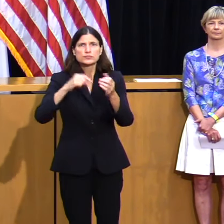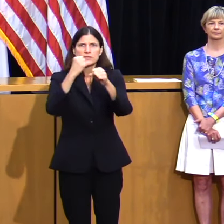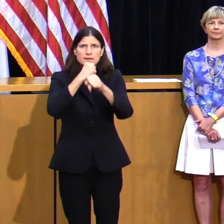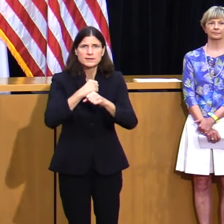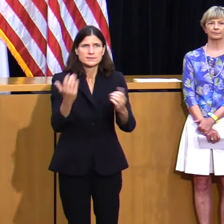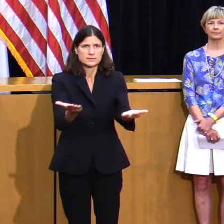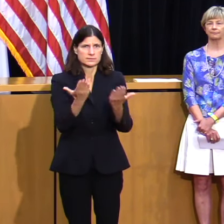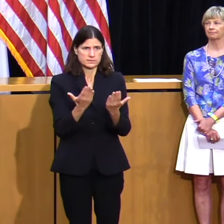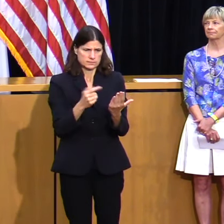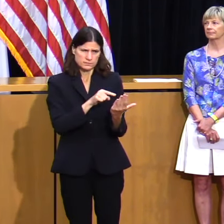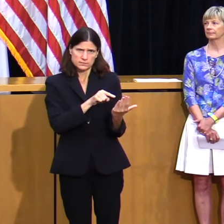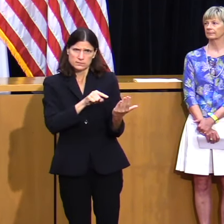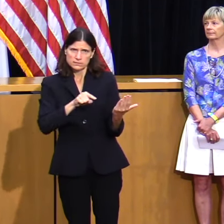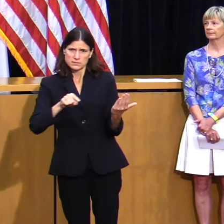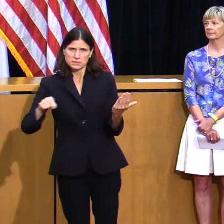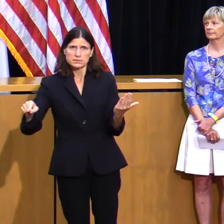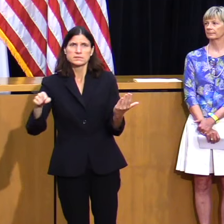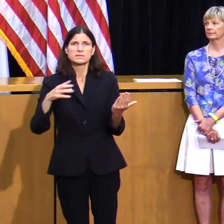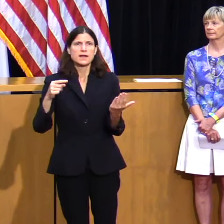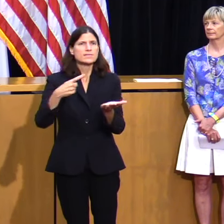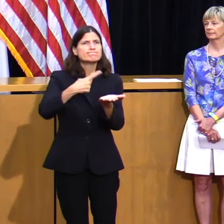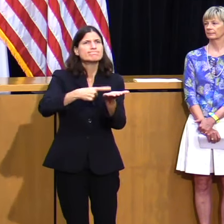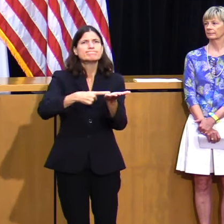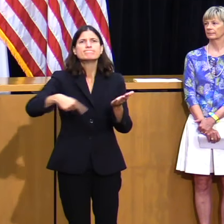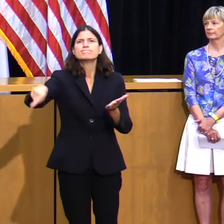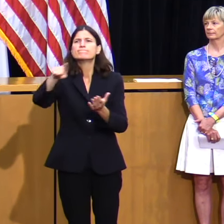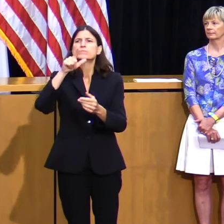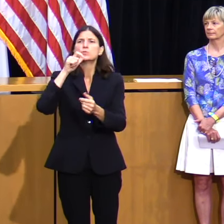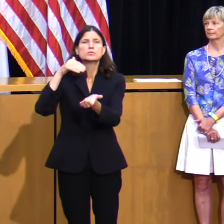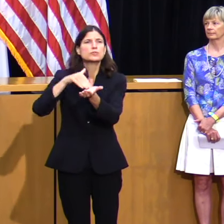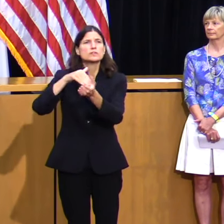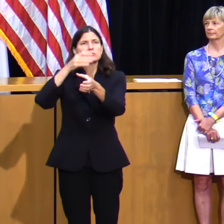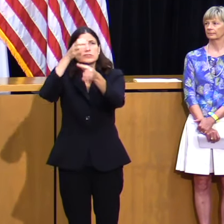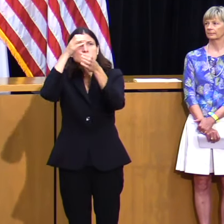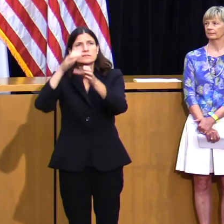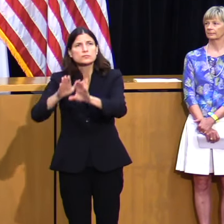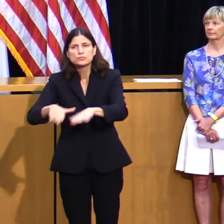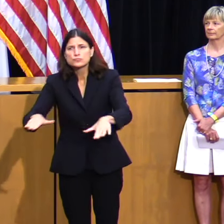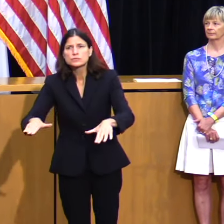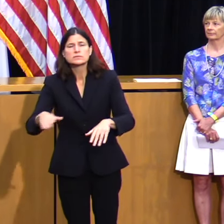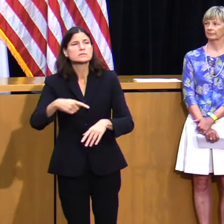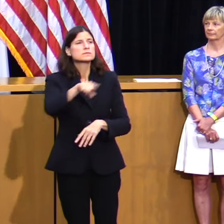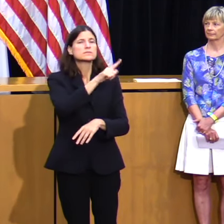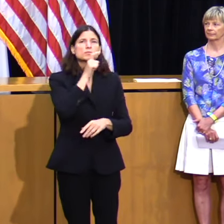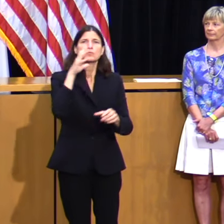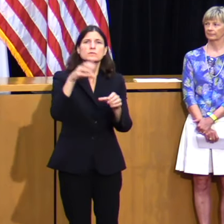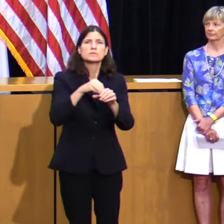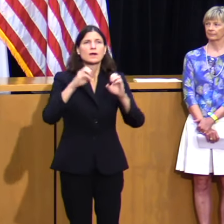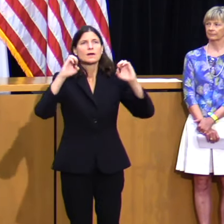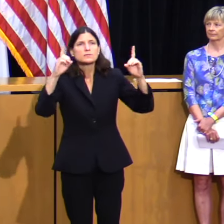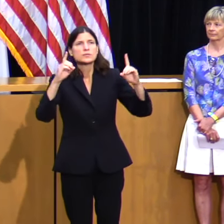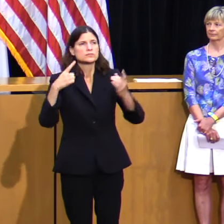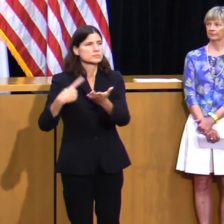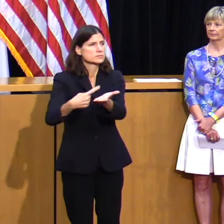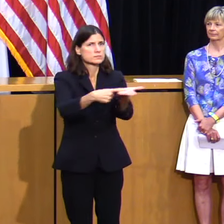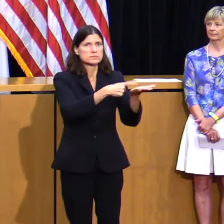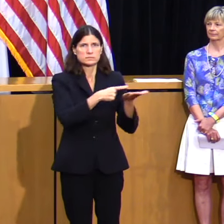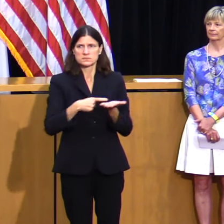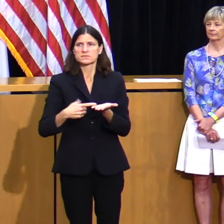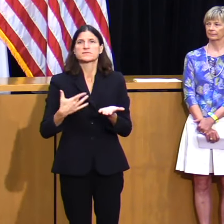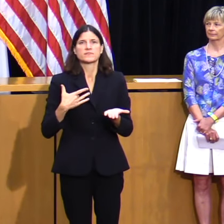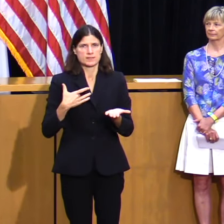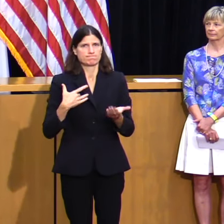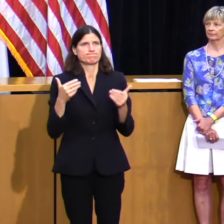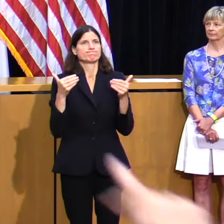colleagues in the pediatric and infectious disease community, and they're also consistent with ones that are being used in other states and in